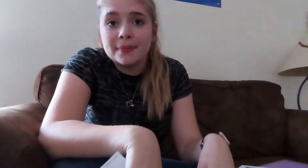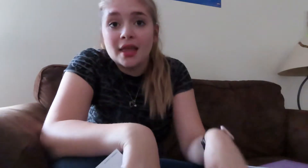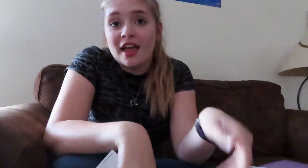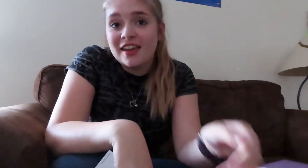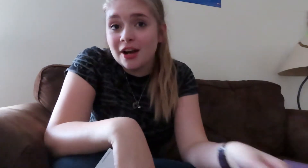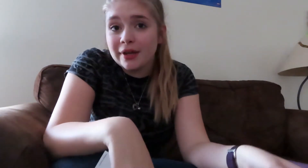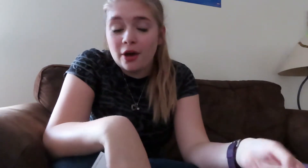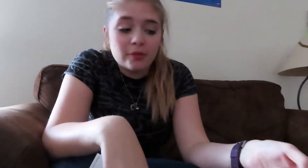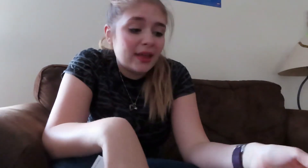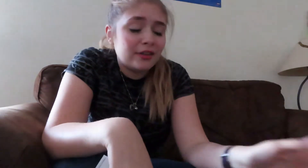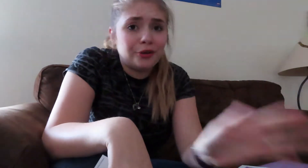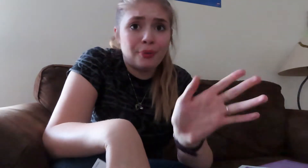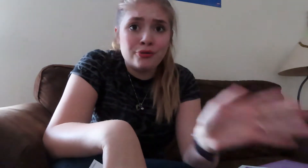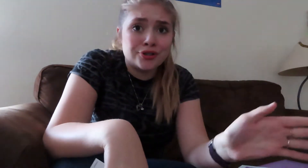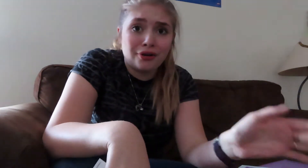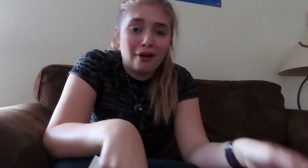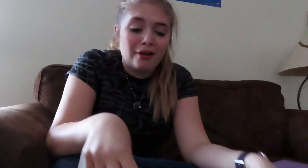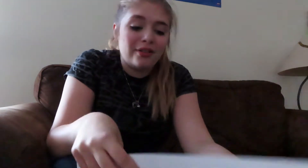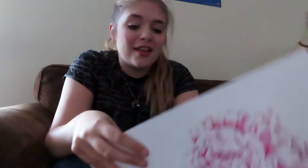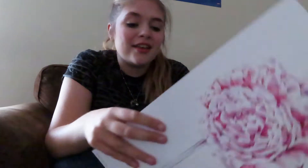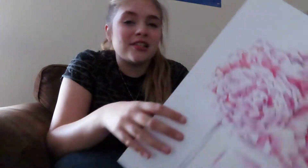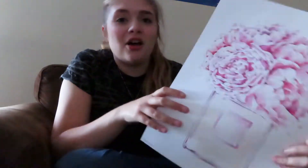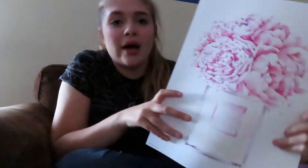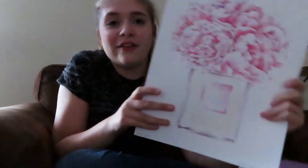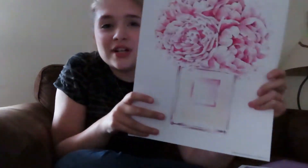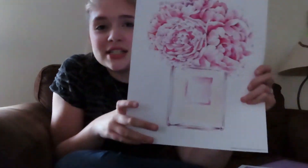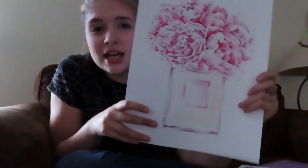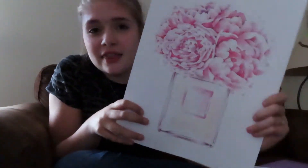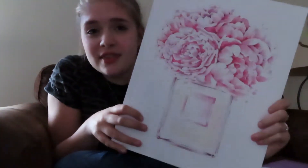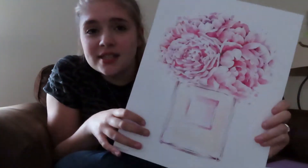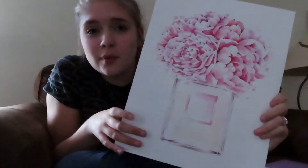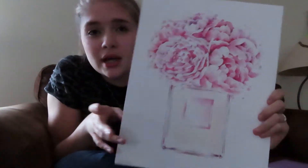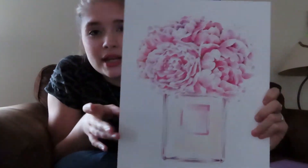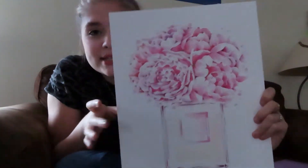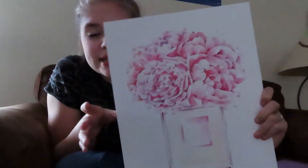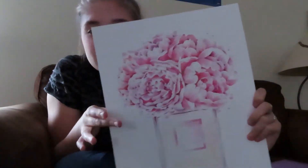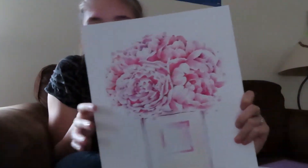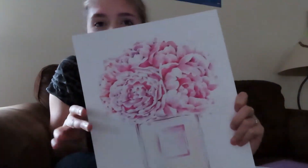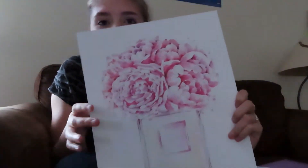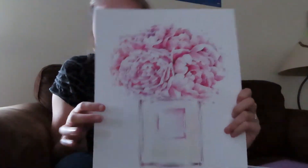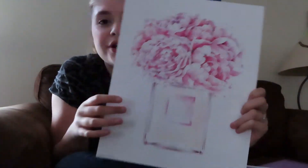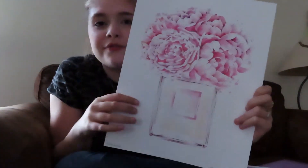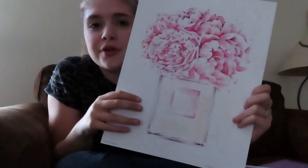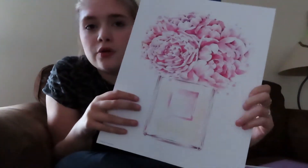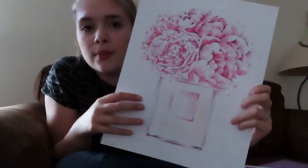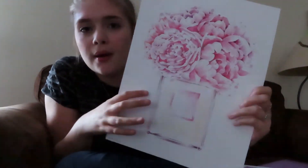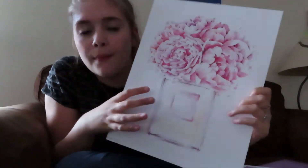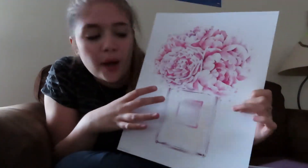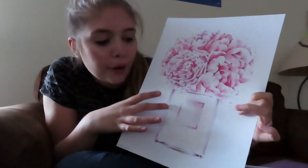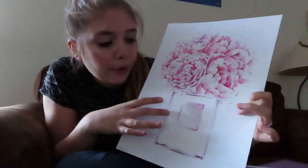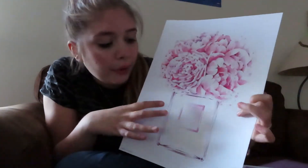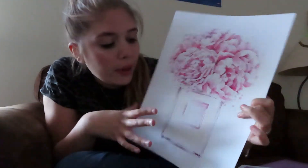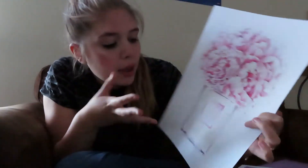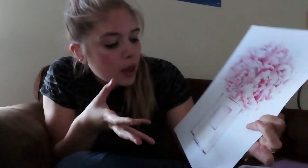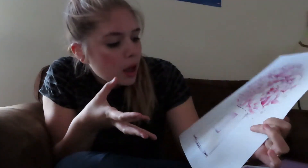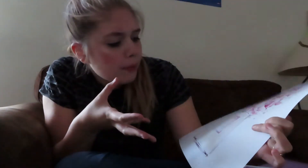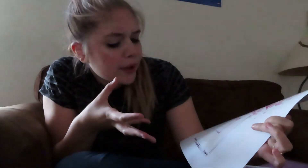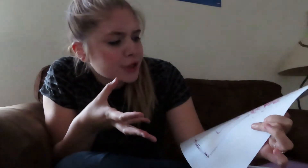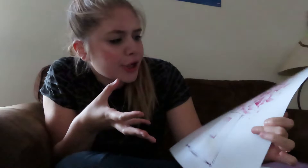here we go with my little poster haul so i first got this one it's like a little perfume bottle picture